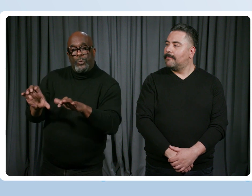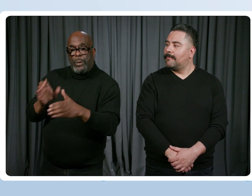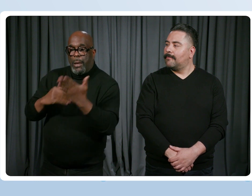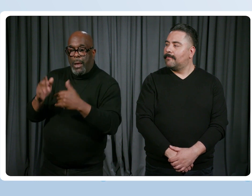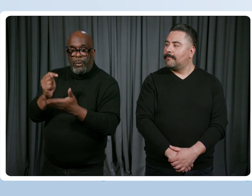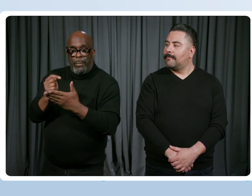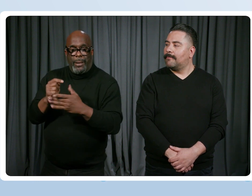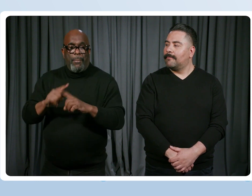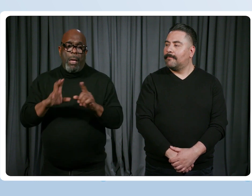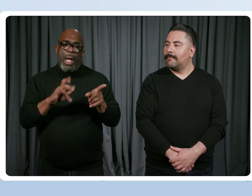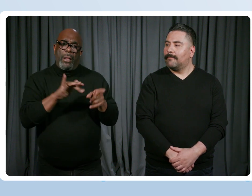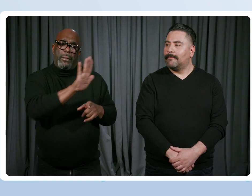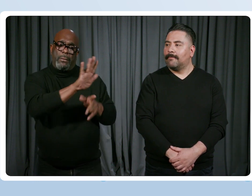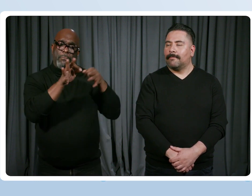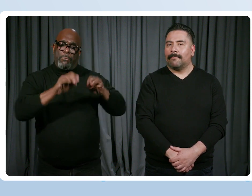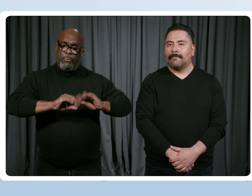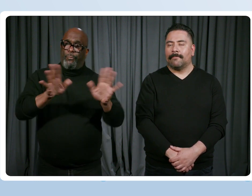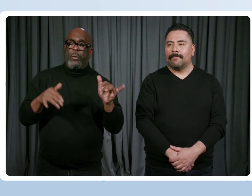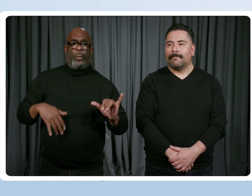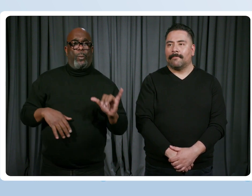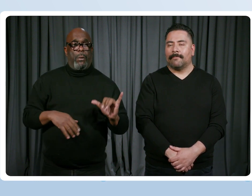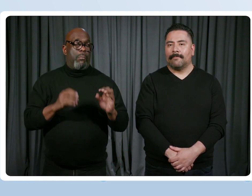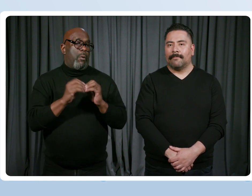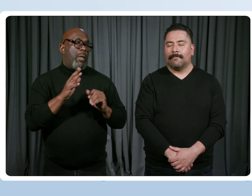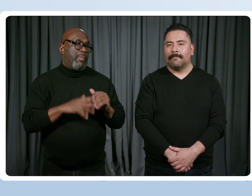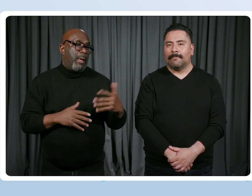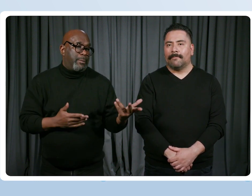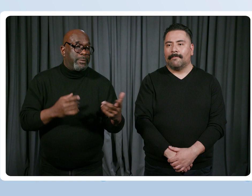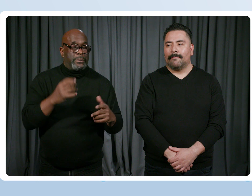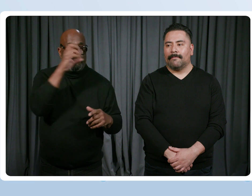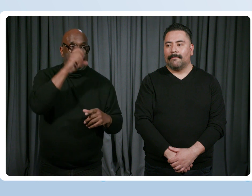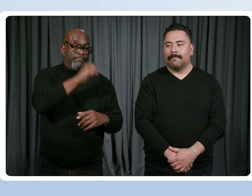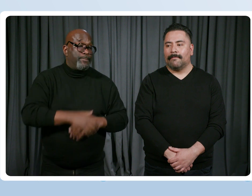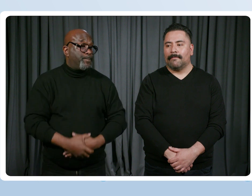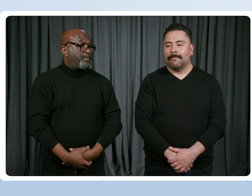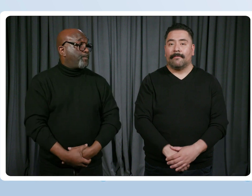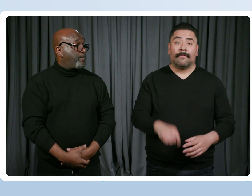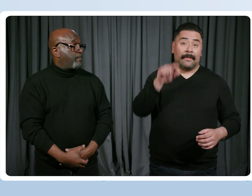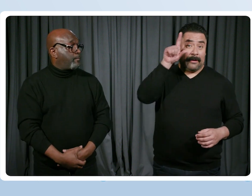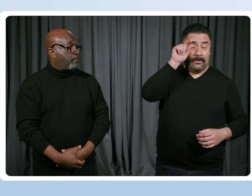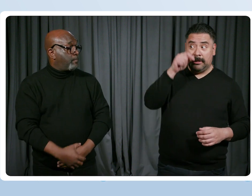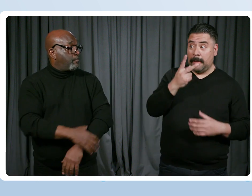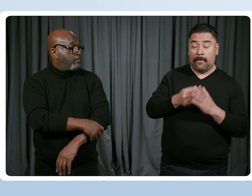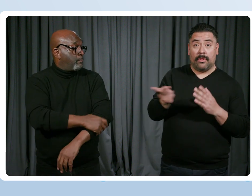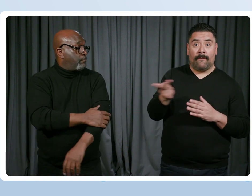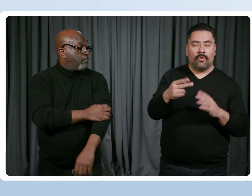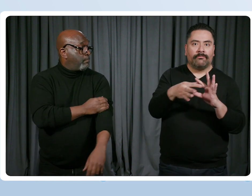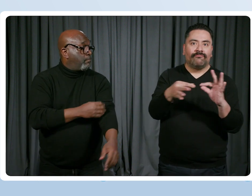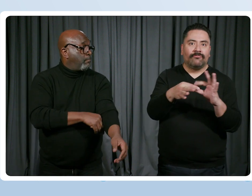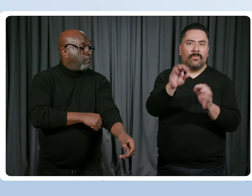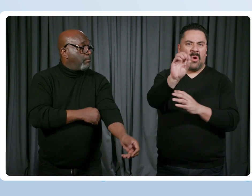Molly just said there is really the distinction rather than just the muscle groupings. Mm-hmm. And you both have mentioned how